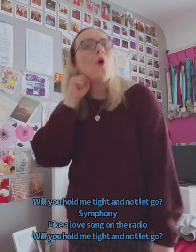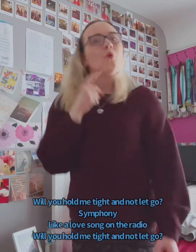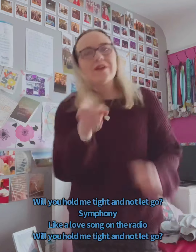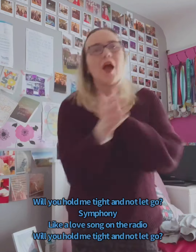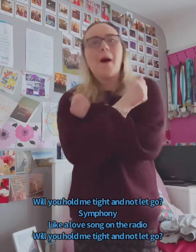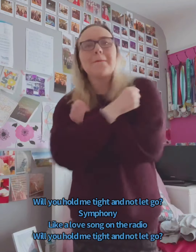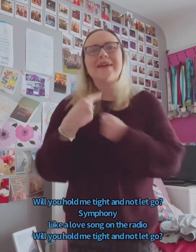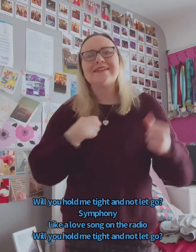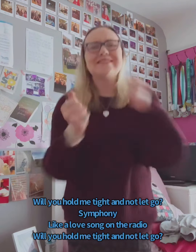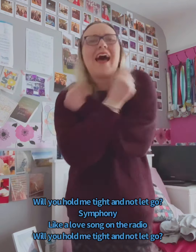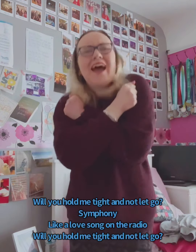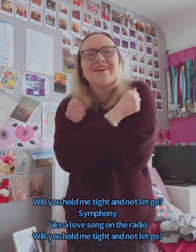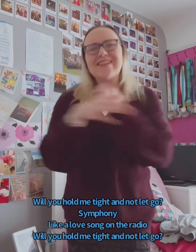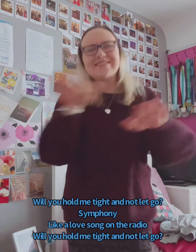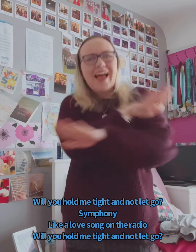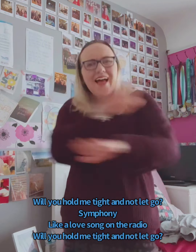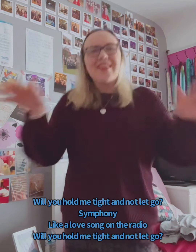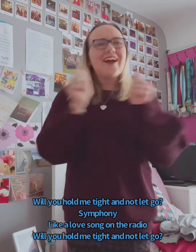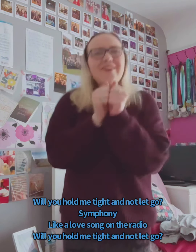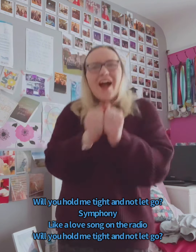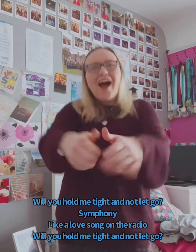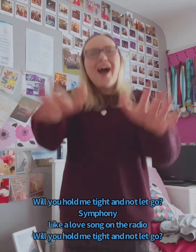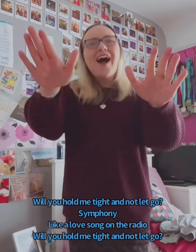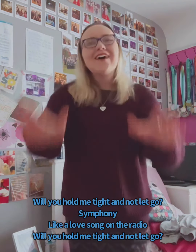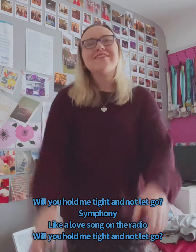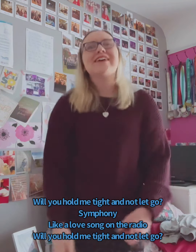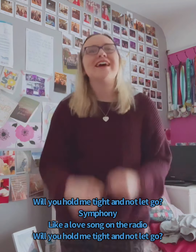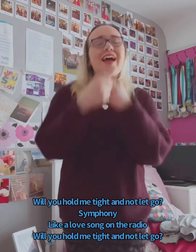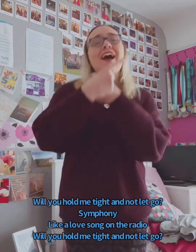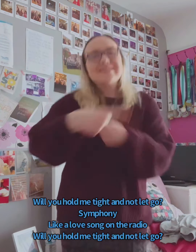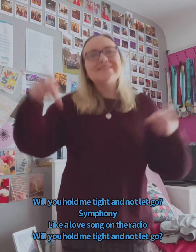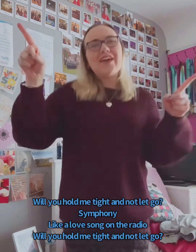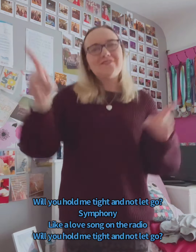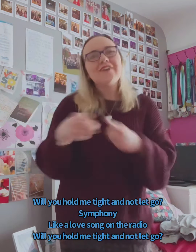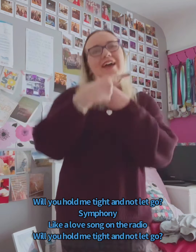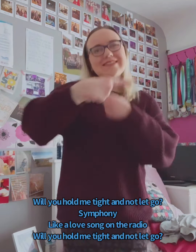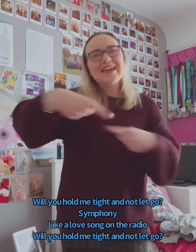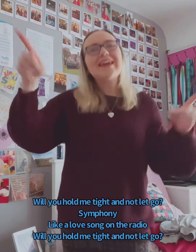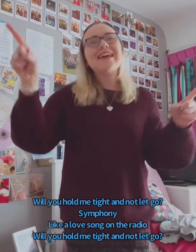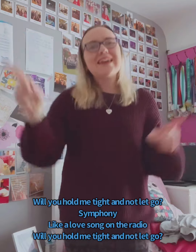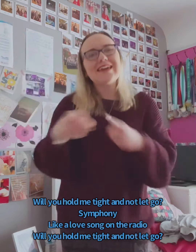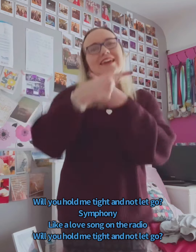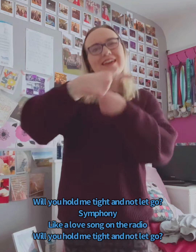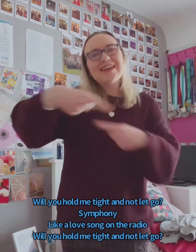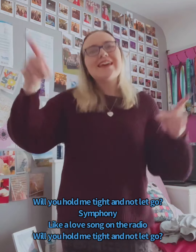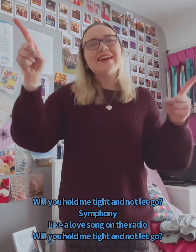Will you hold me tight and not let go? Symphony